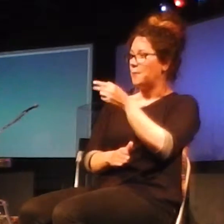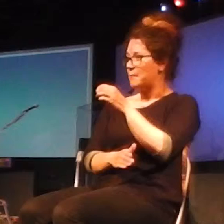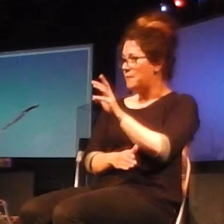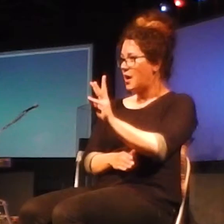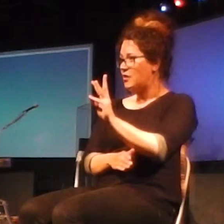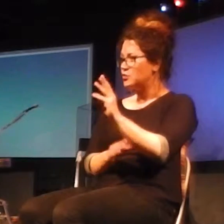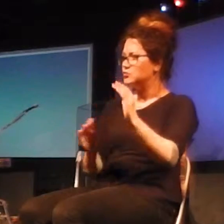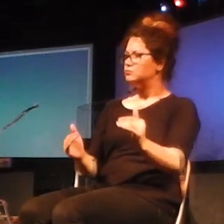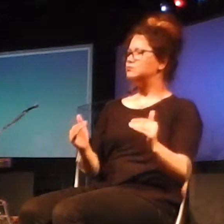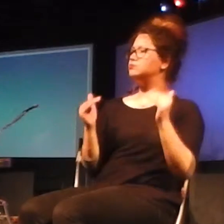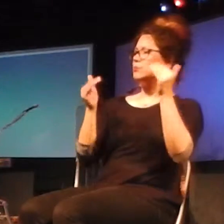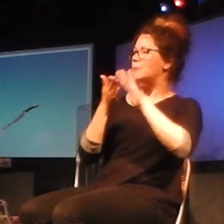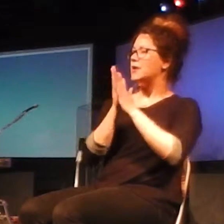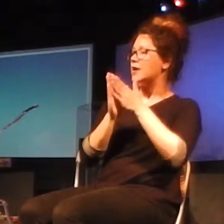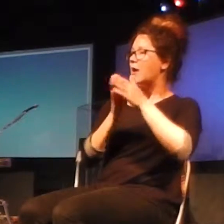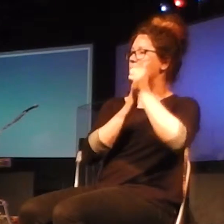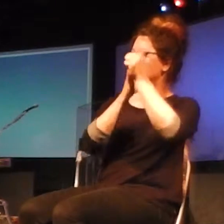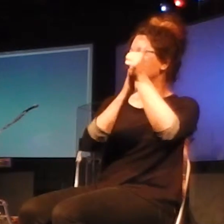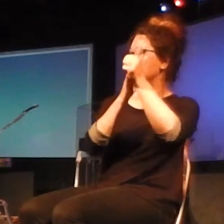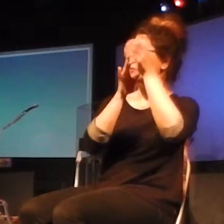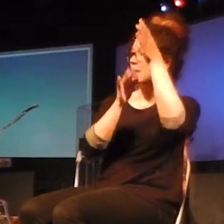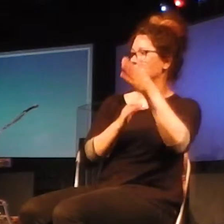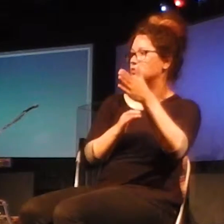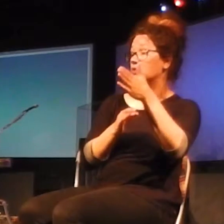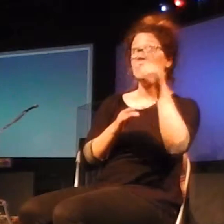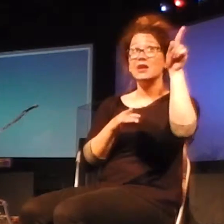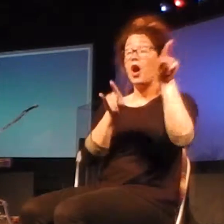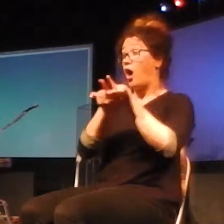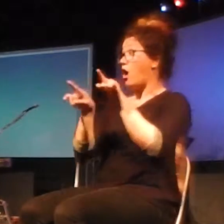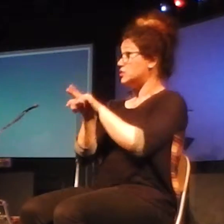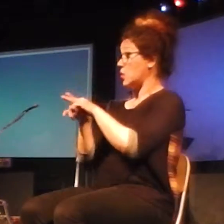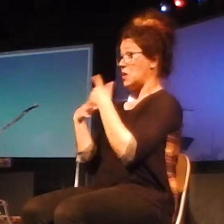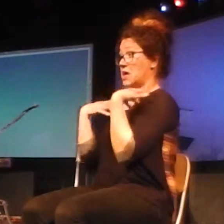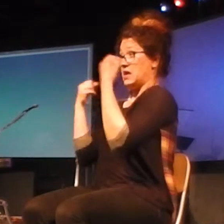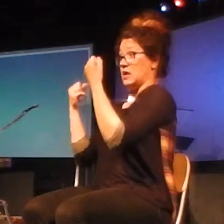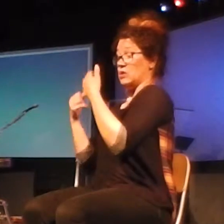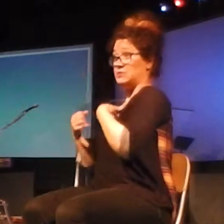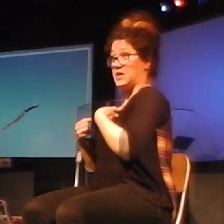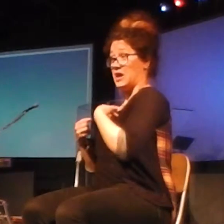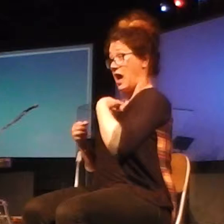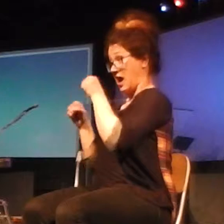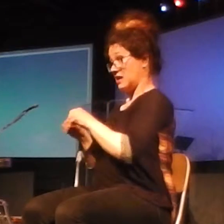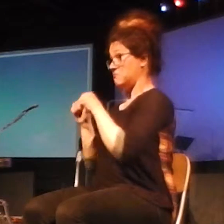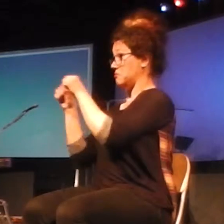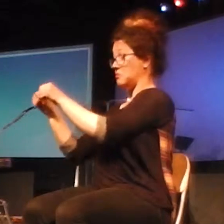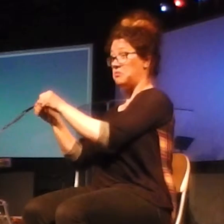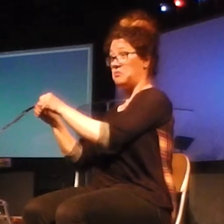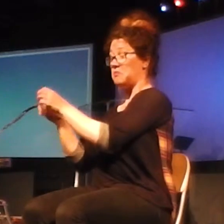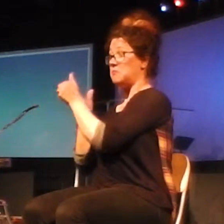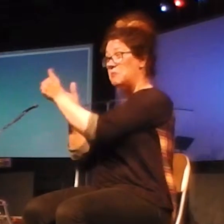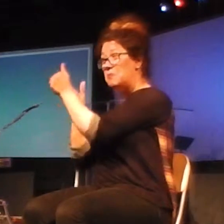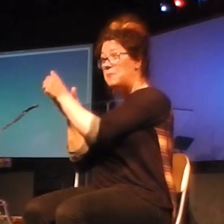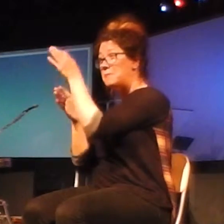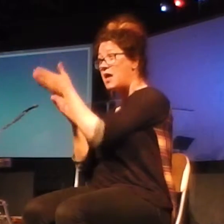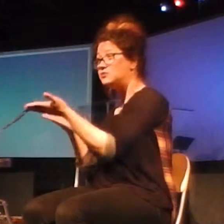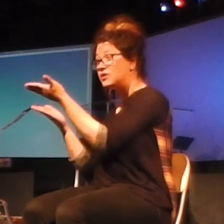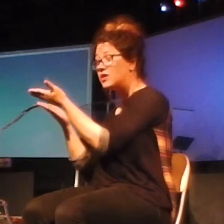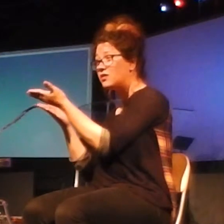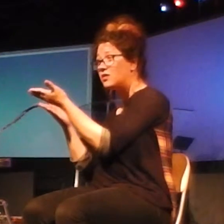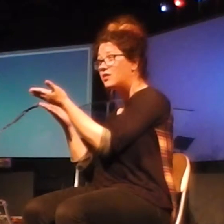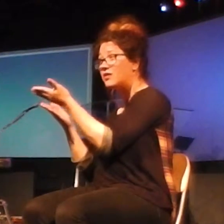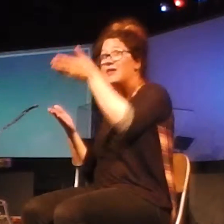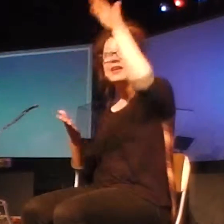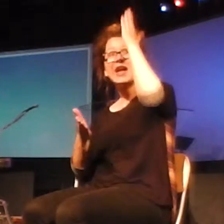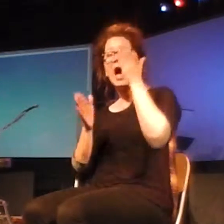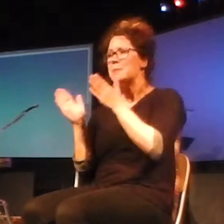midst of that has healed me and restored me and allowed me to stand in front of you and continue to be the lead pastor of Frontline? You realize that?